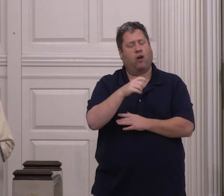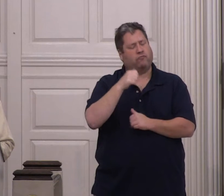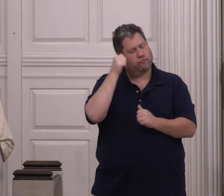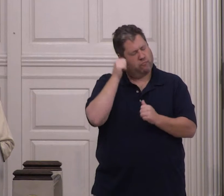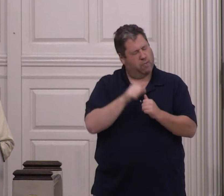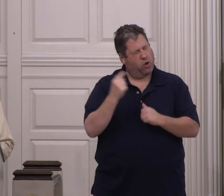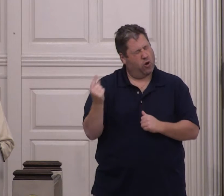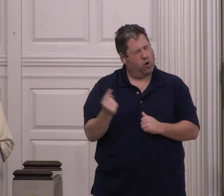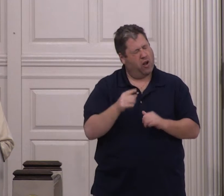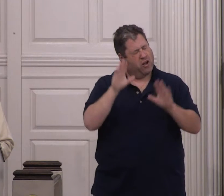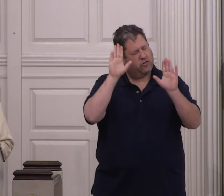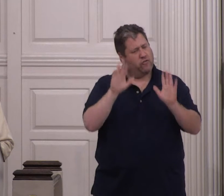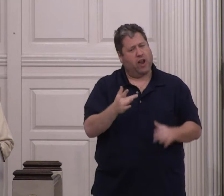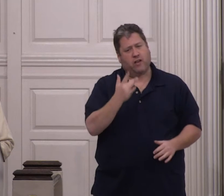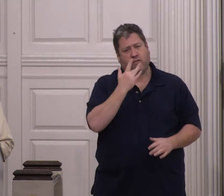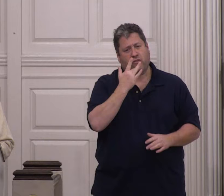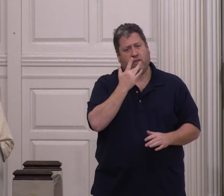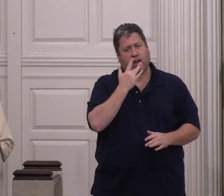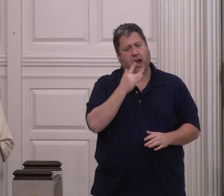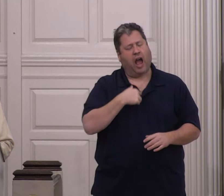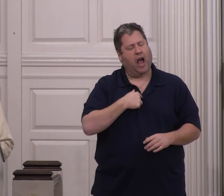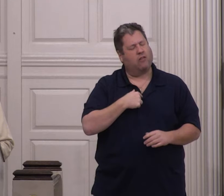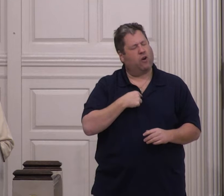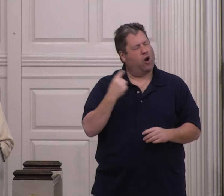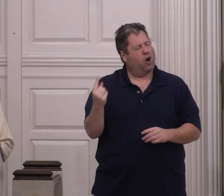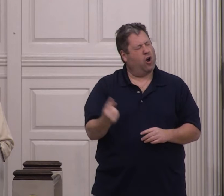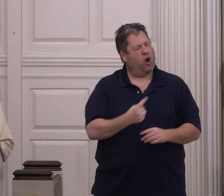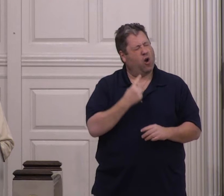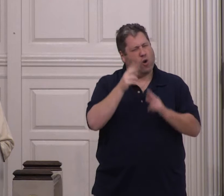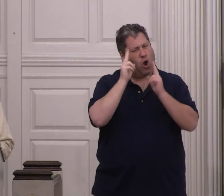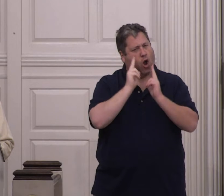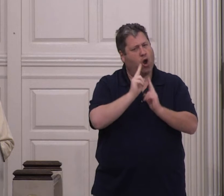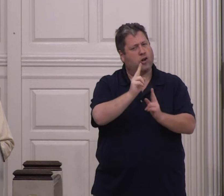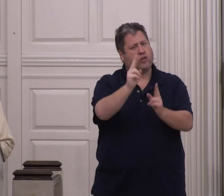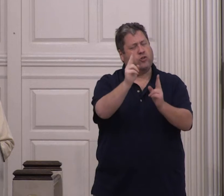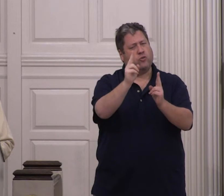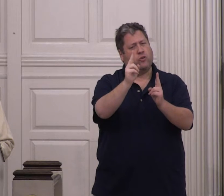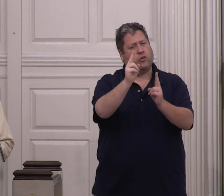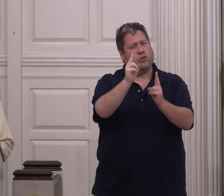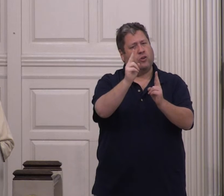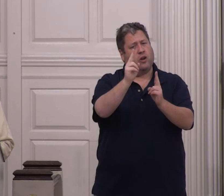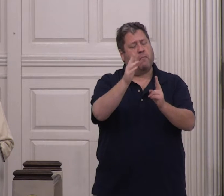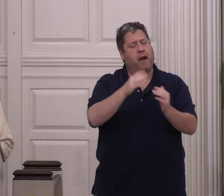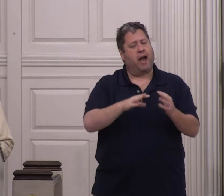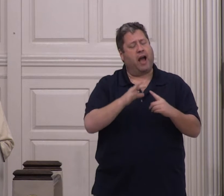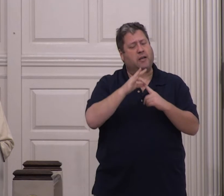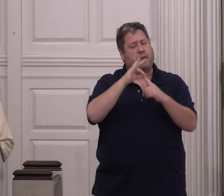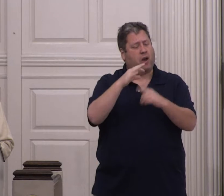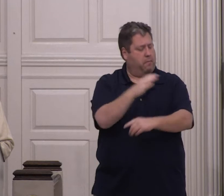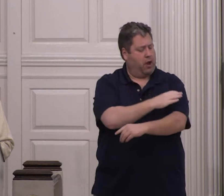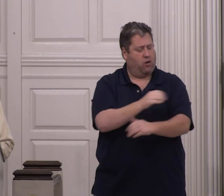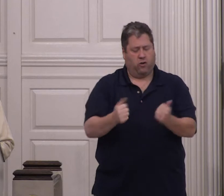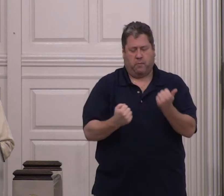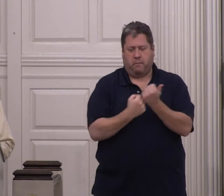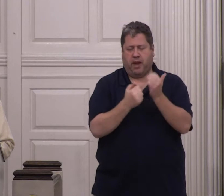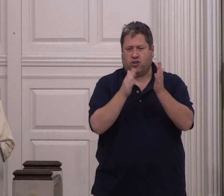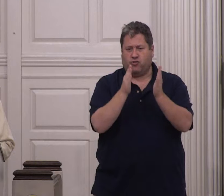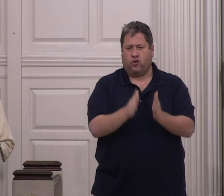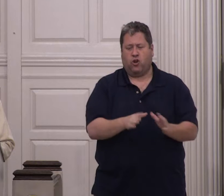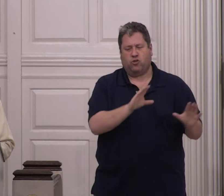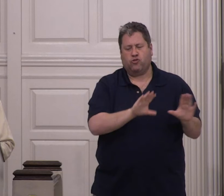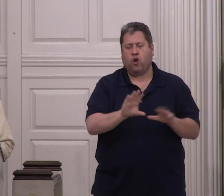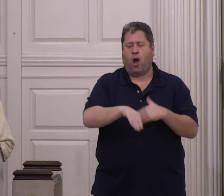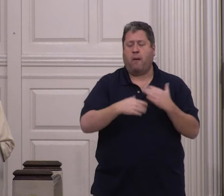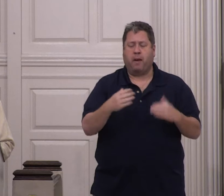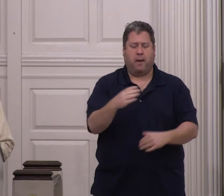ever mindful of this great favor, and I will never cease to honor you, special and powerful patron, and to do